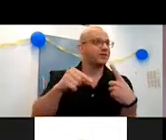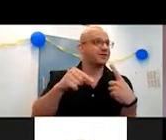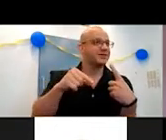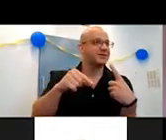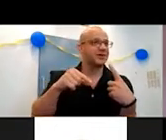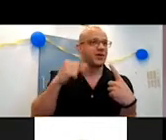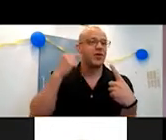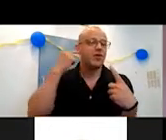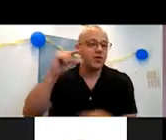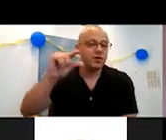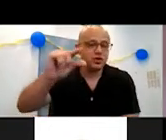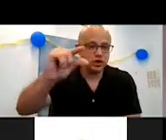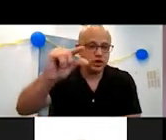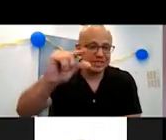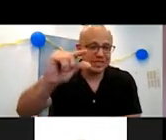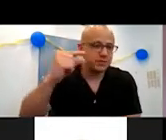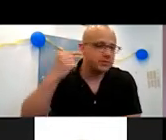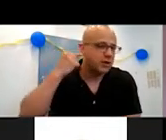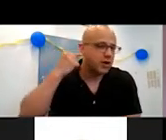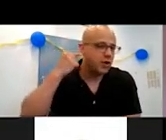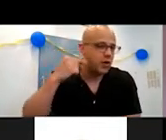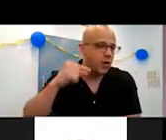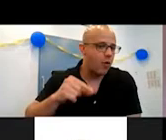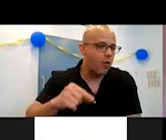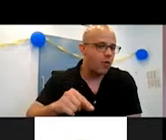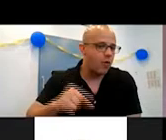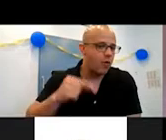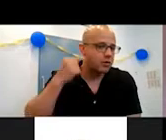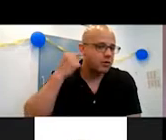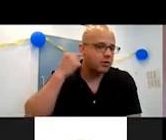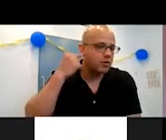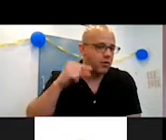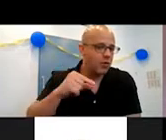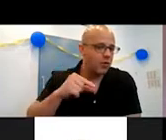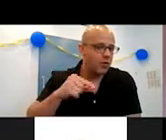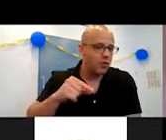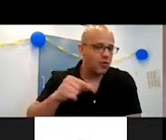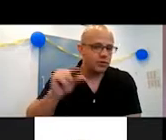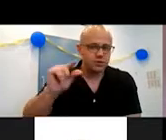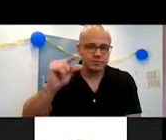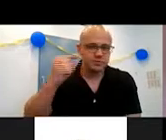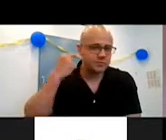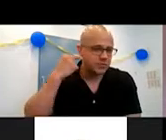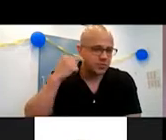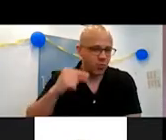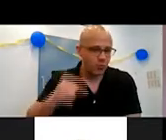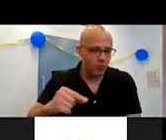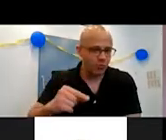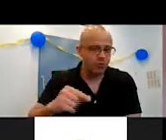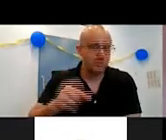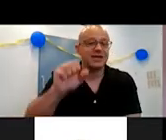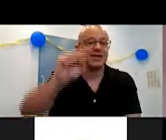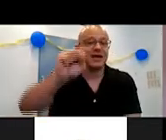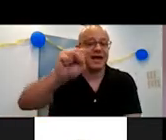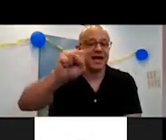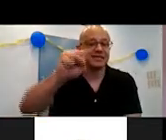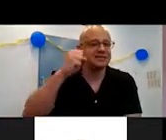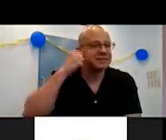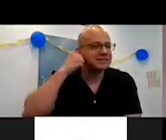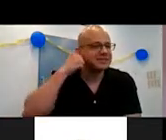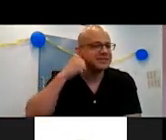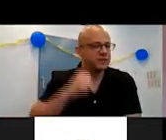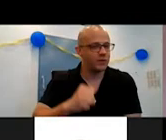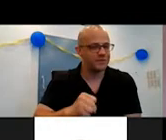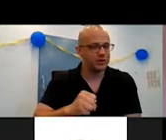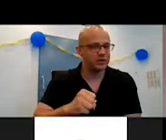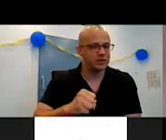colors. Sorry, oh, gold, yes, that color gold, yes. So this is sign for